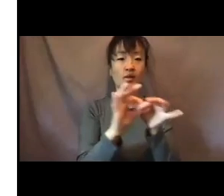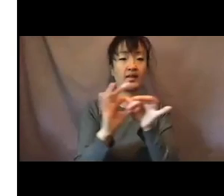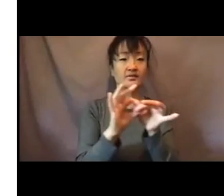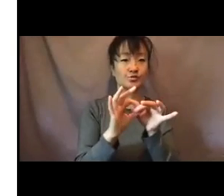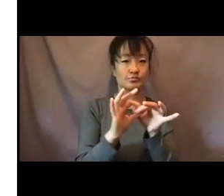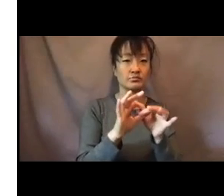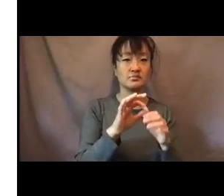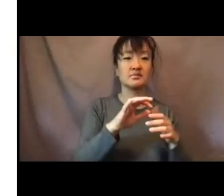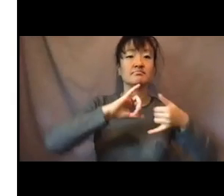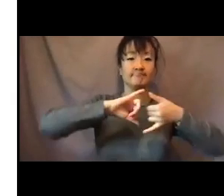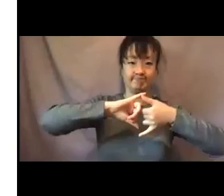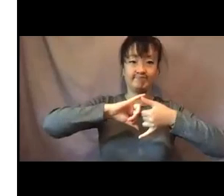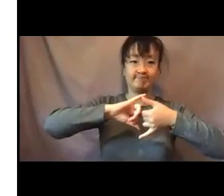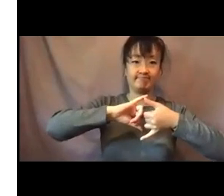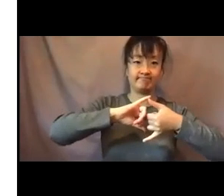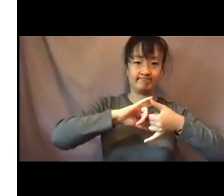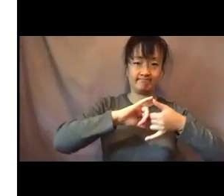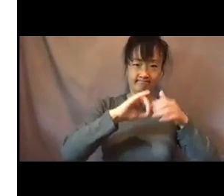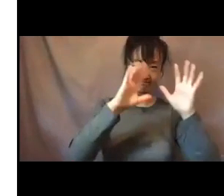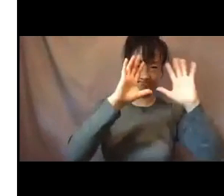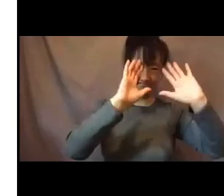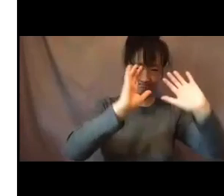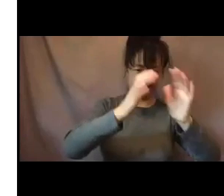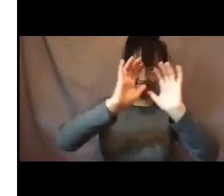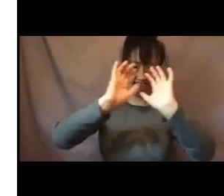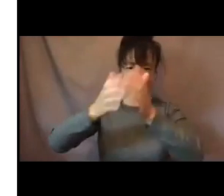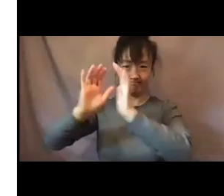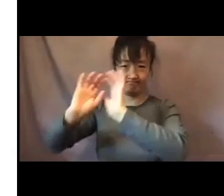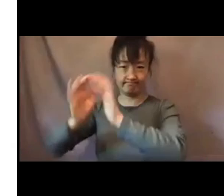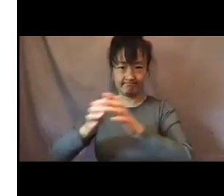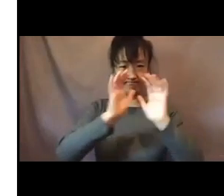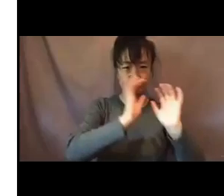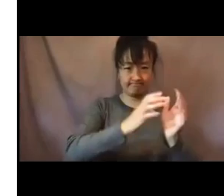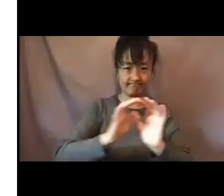of yin and yang, right? So